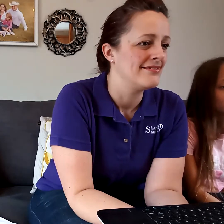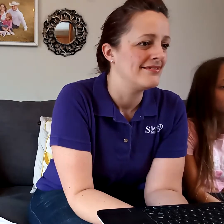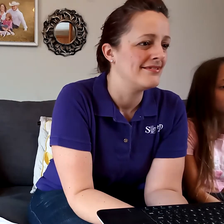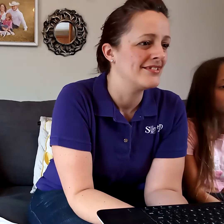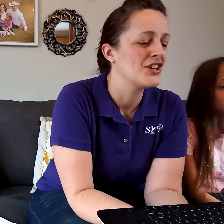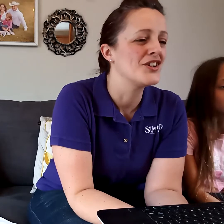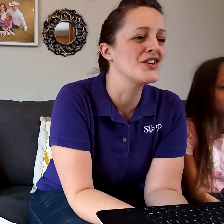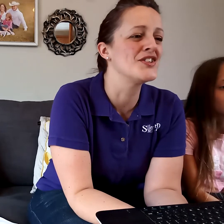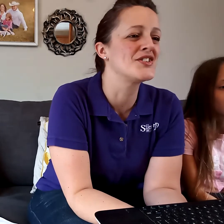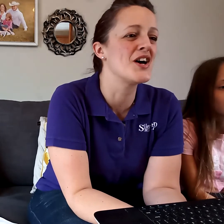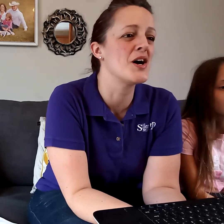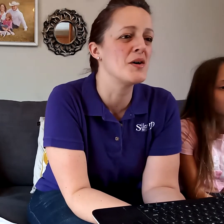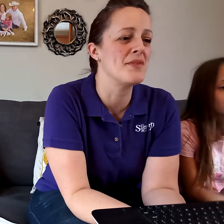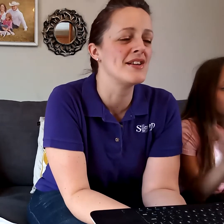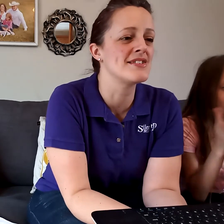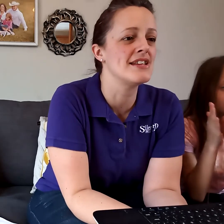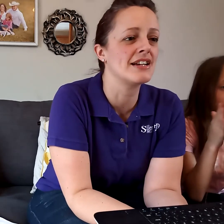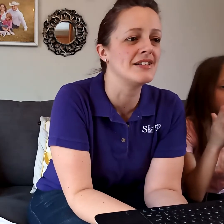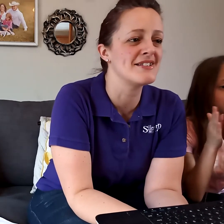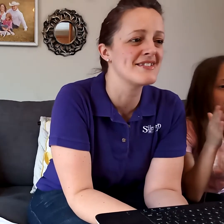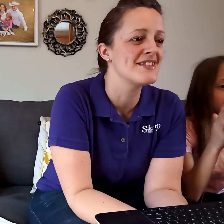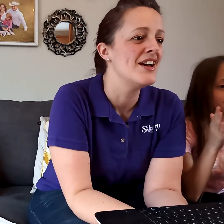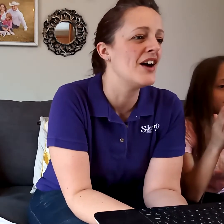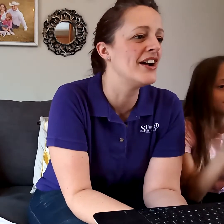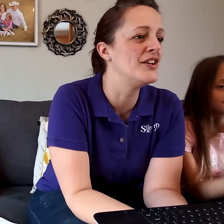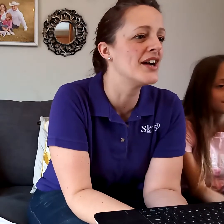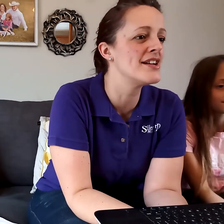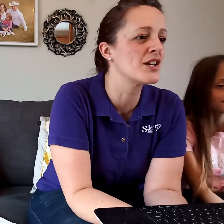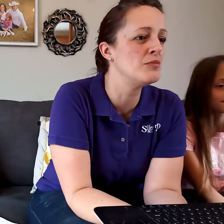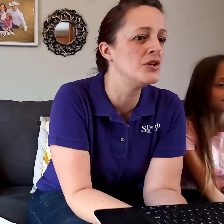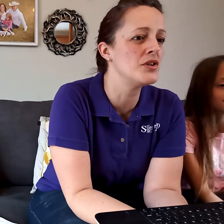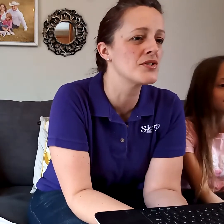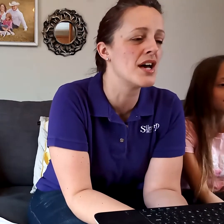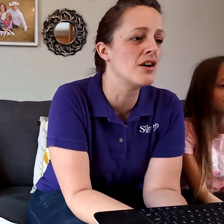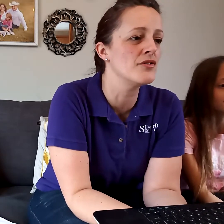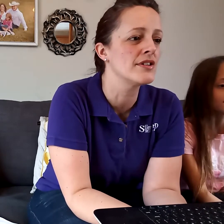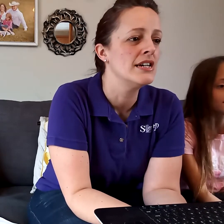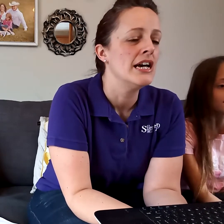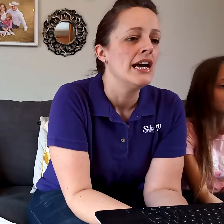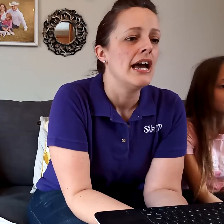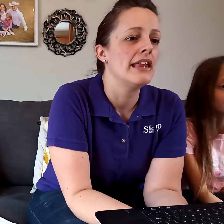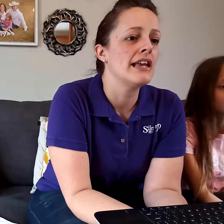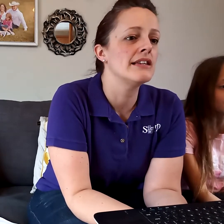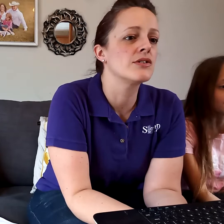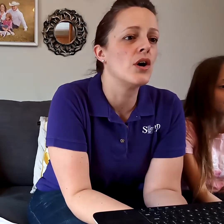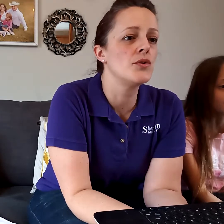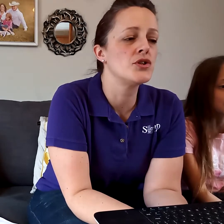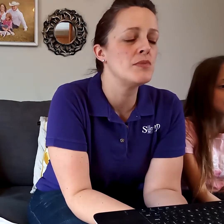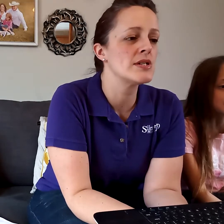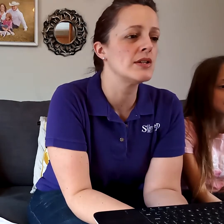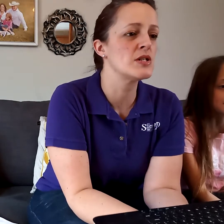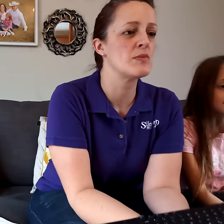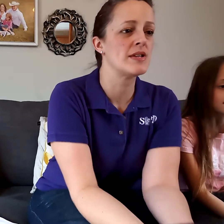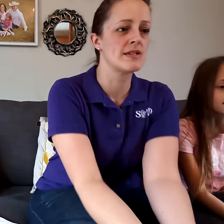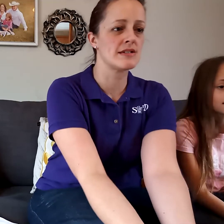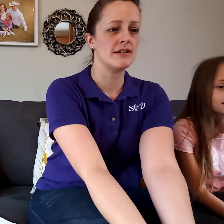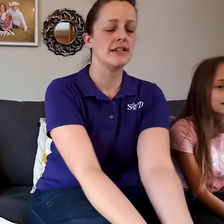Nicholas. Good job. That's Nicholas. All right, you guys can mute yourselves. And let's go to Miss Elizabeth's. Let's go